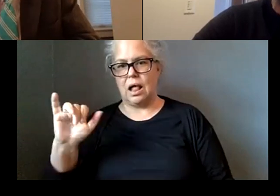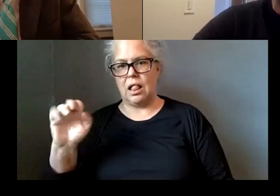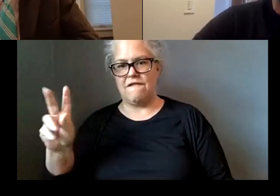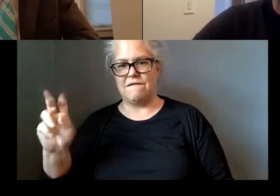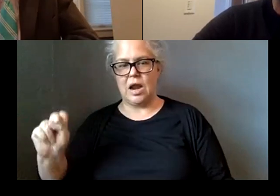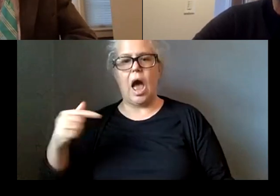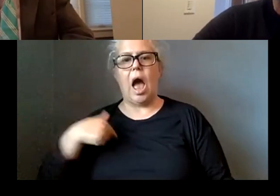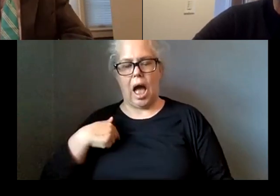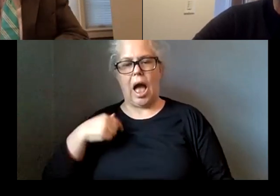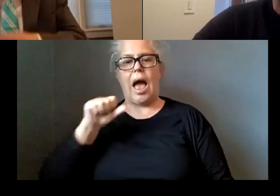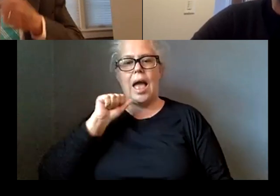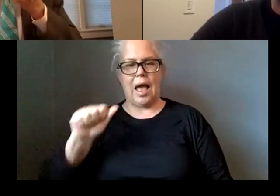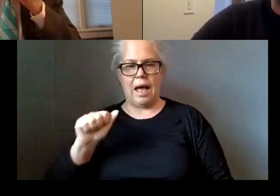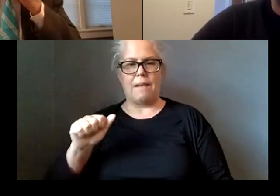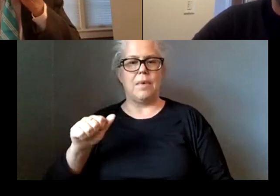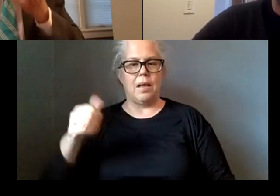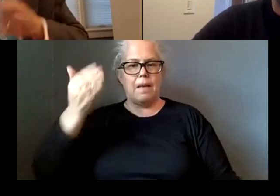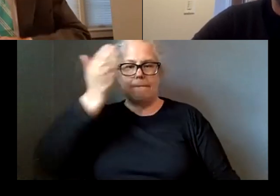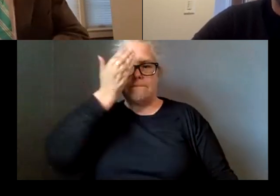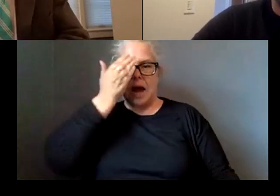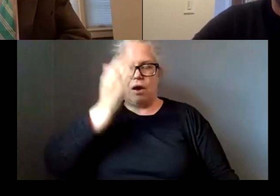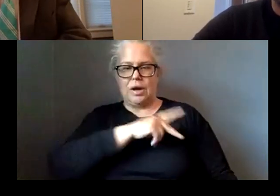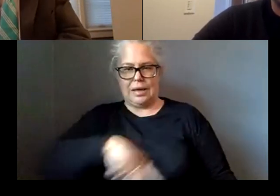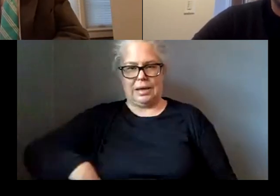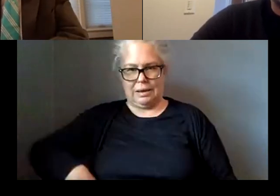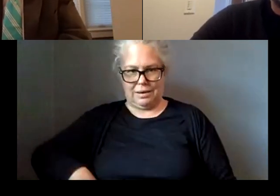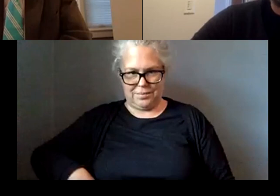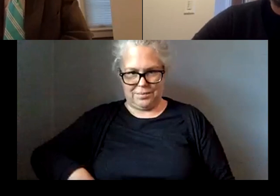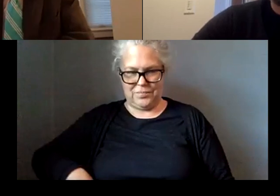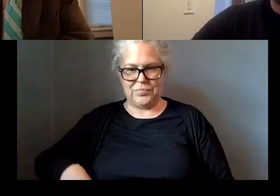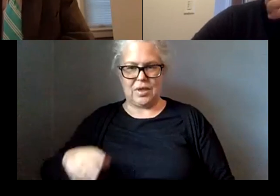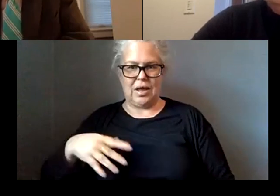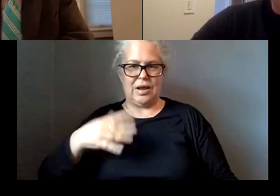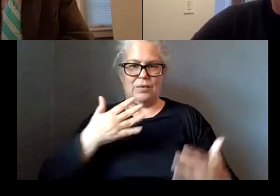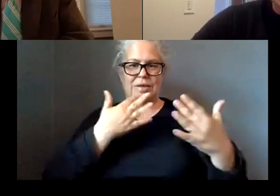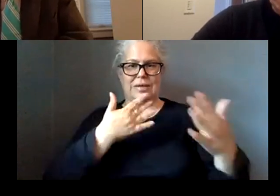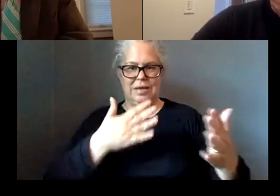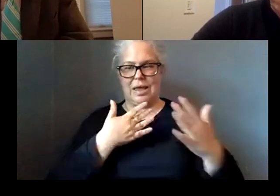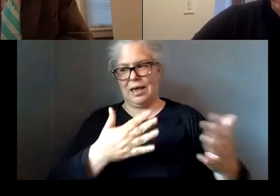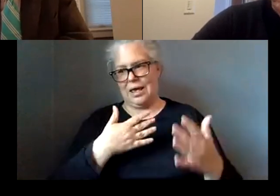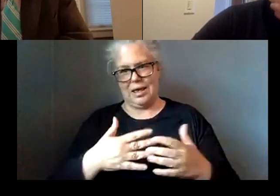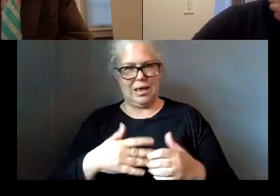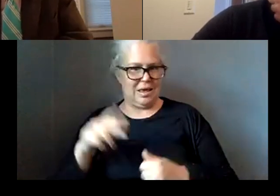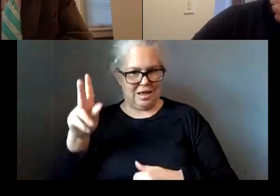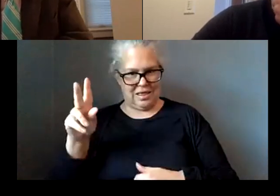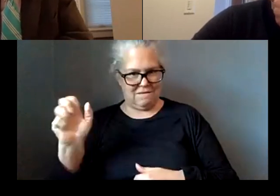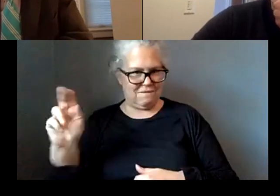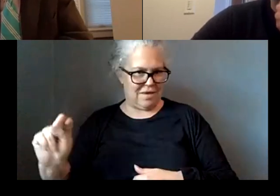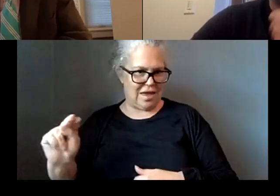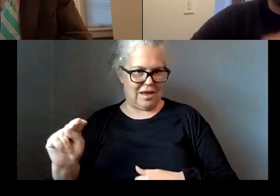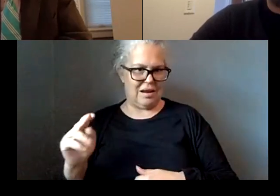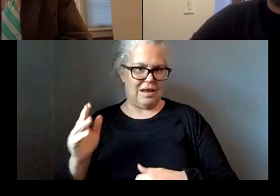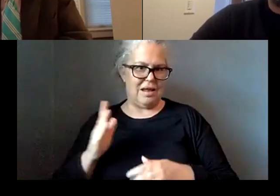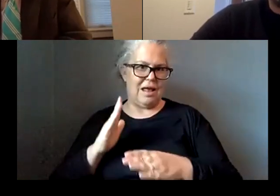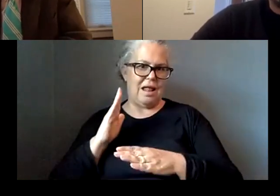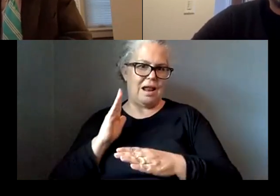pirate king. I'm a pirate king, which he would sing, in the van. And after a while, the students who were rolling their